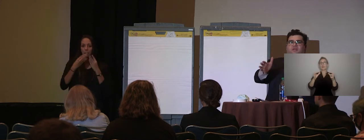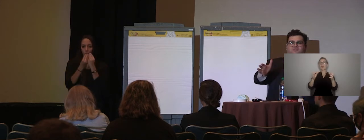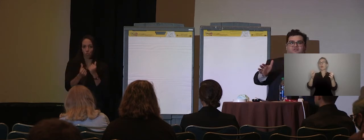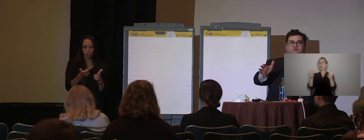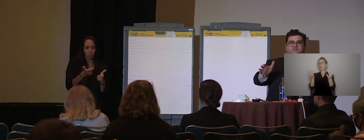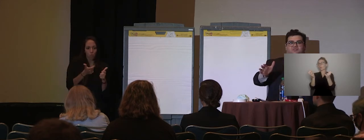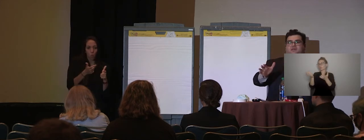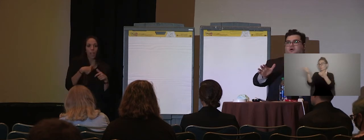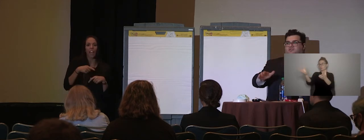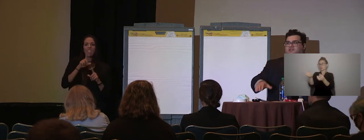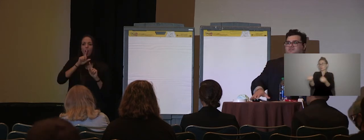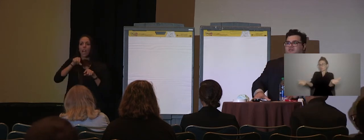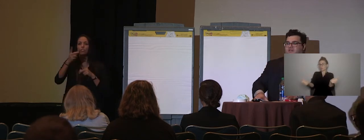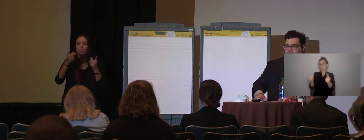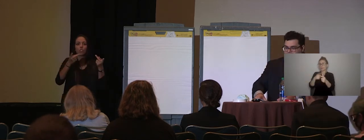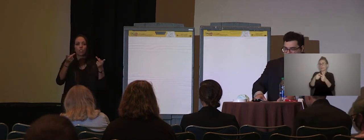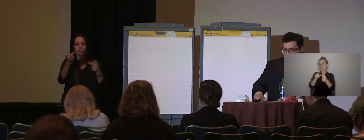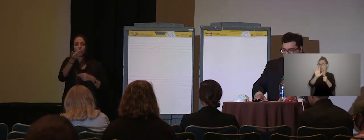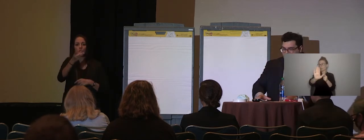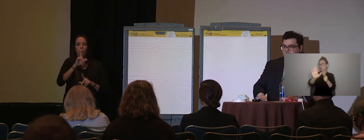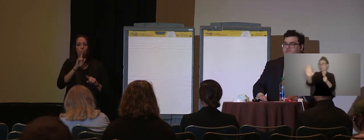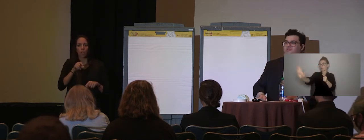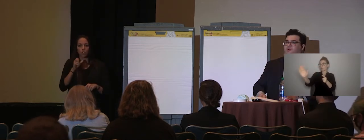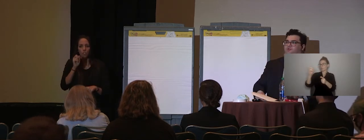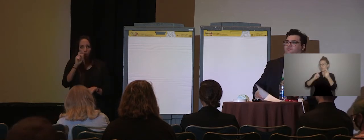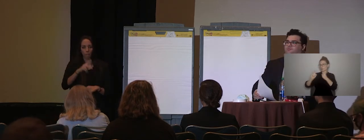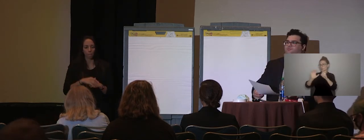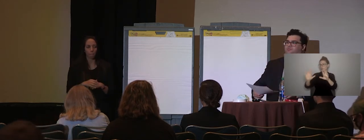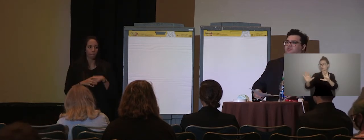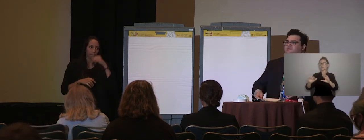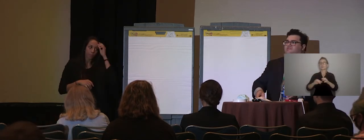then I will answer your questions. I apologize for that. So